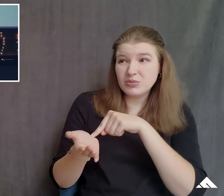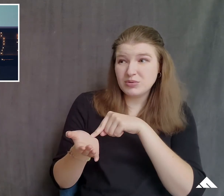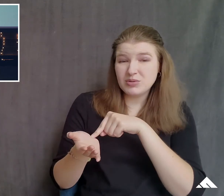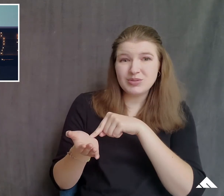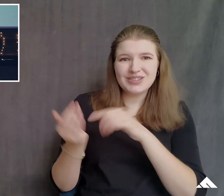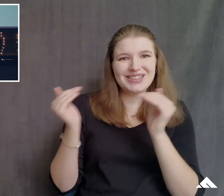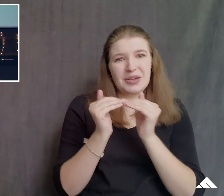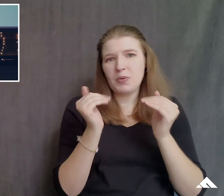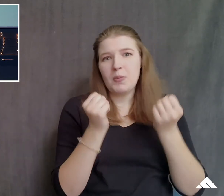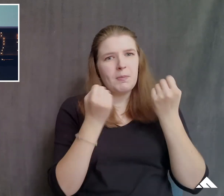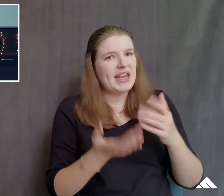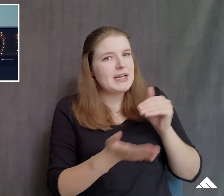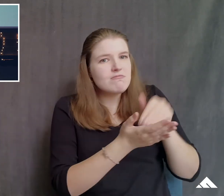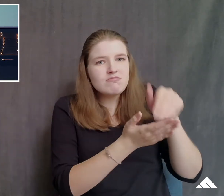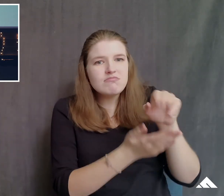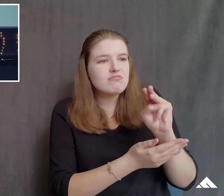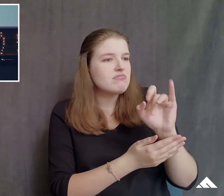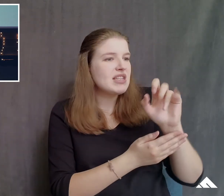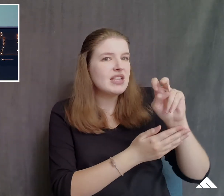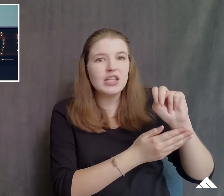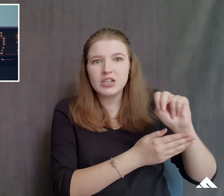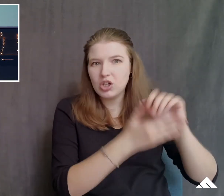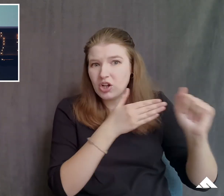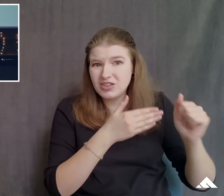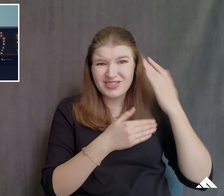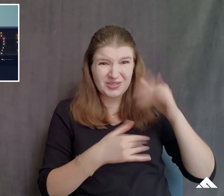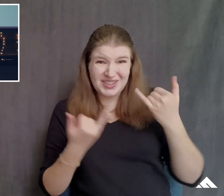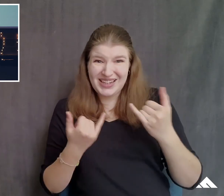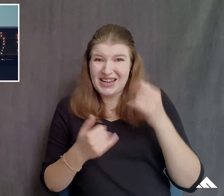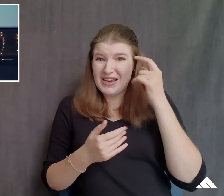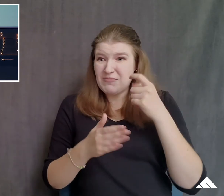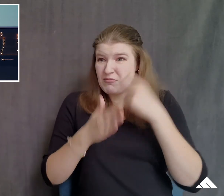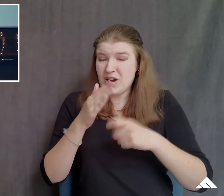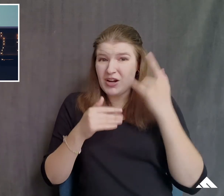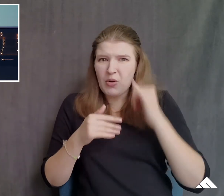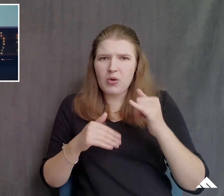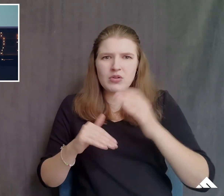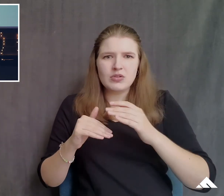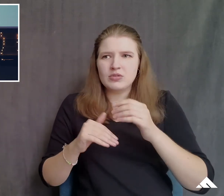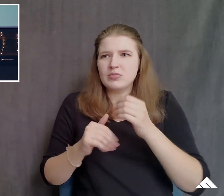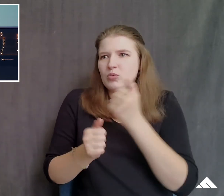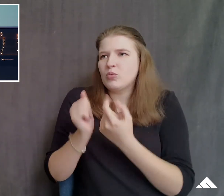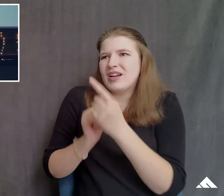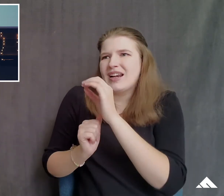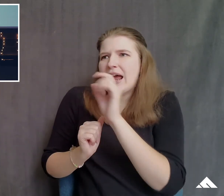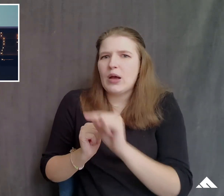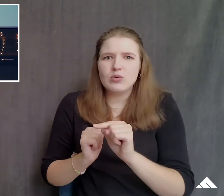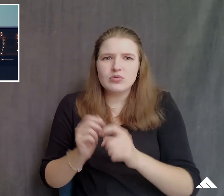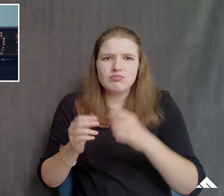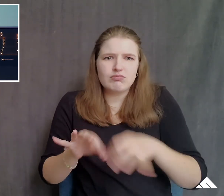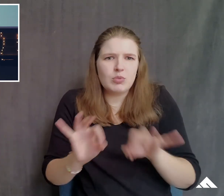what's equivalent to millions of dollars. I mean, the price of gold today is like over $1,800 an ounce.